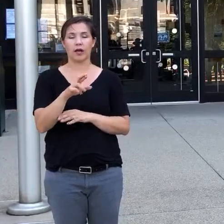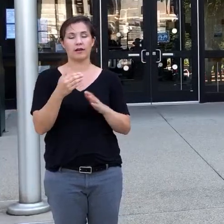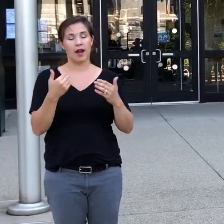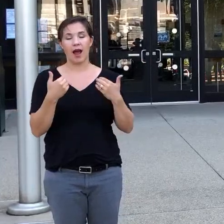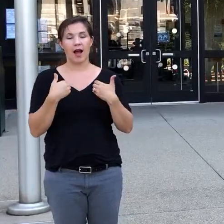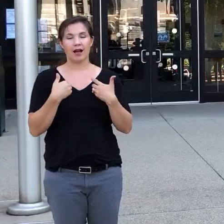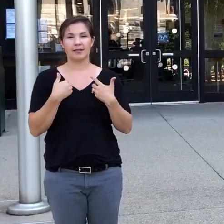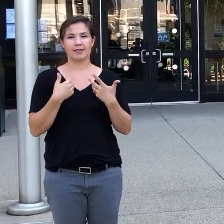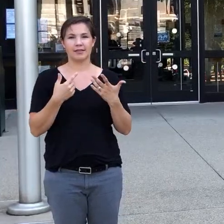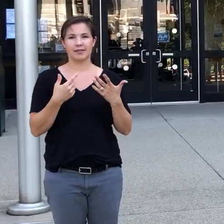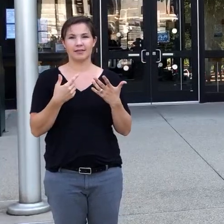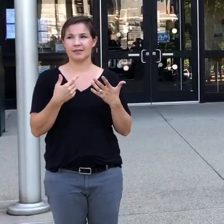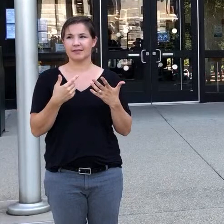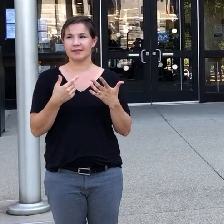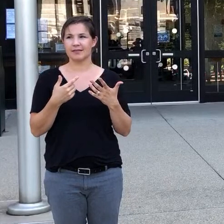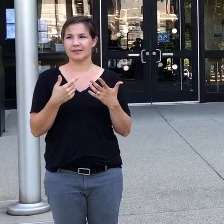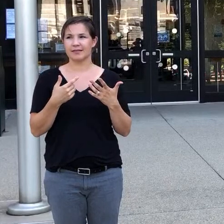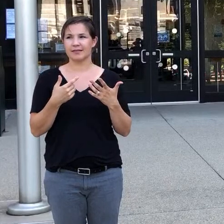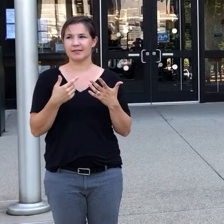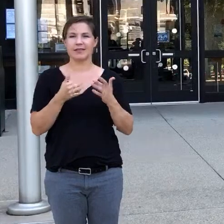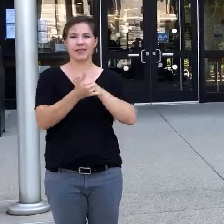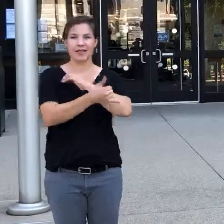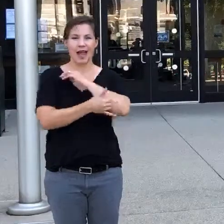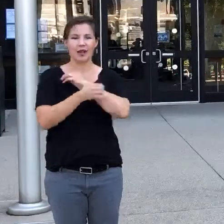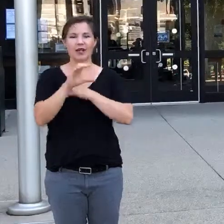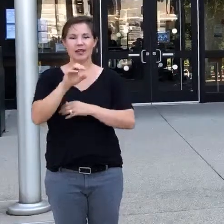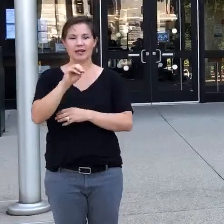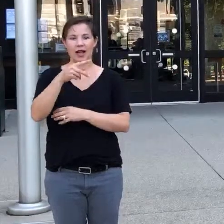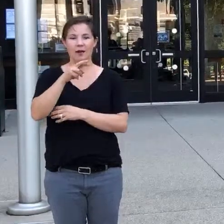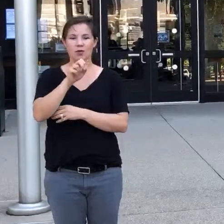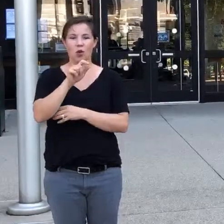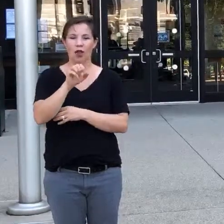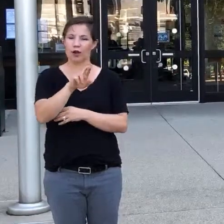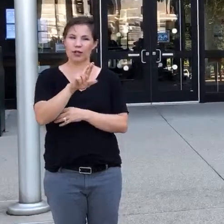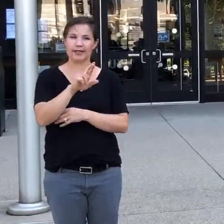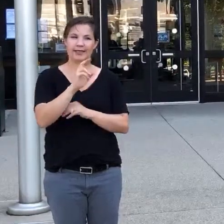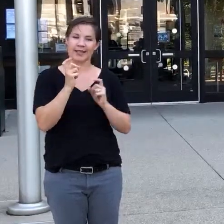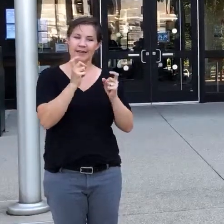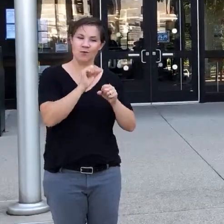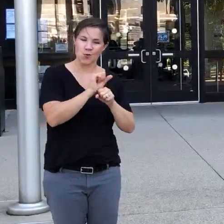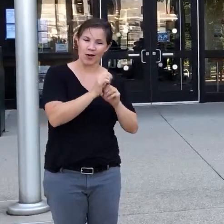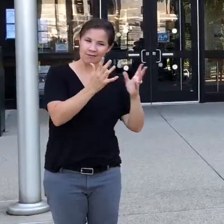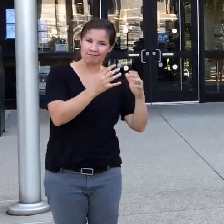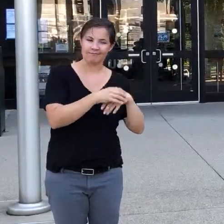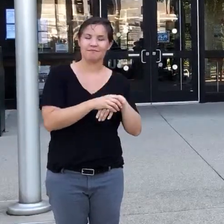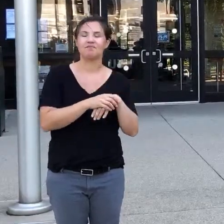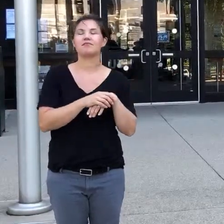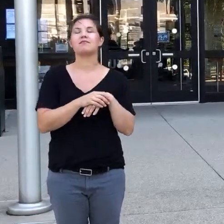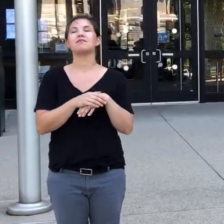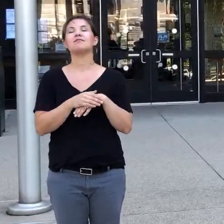You mean the lying comptroller? I'll get into that. He lied.